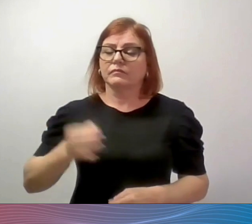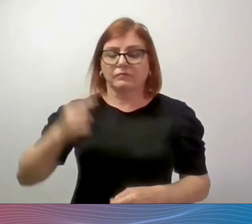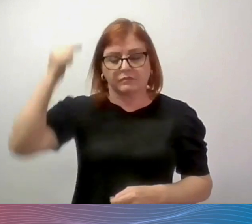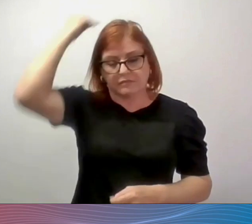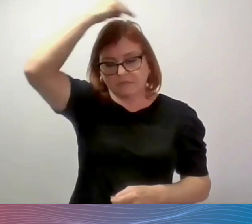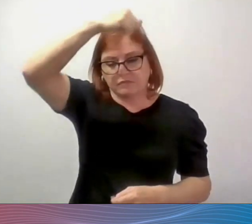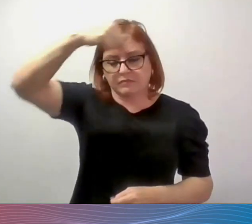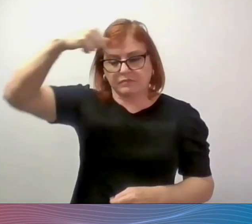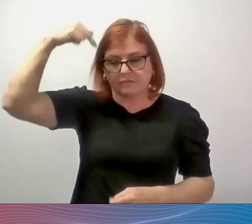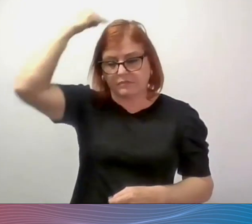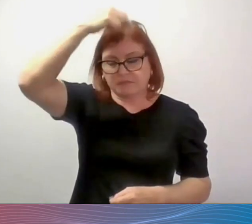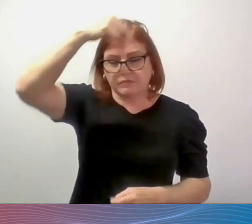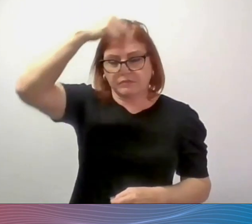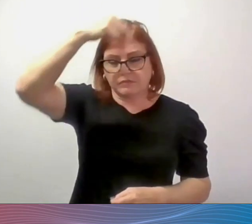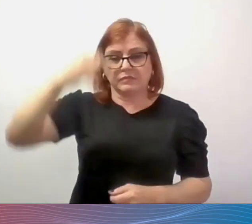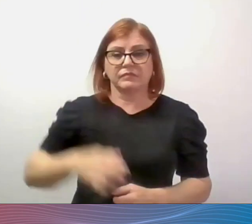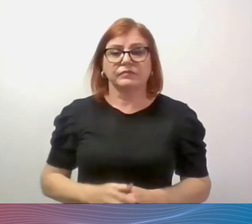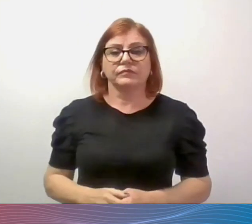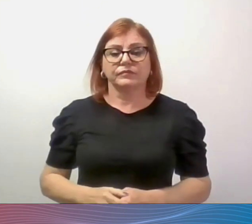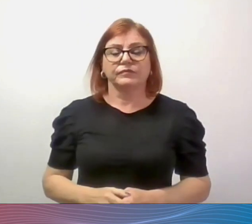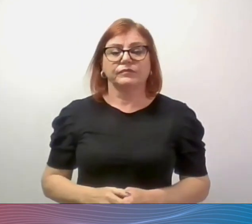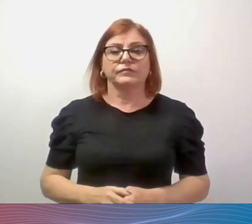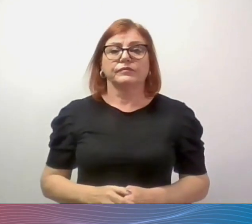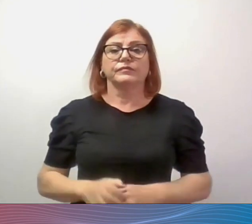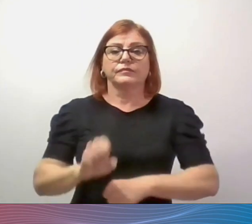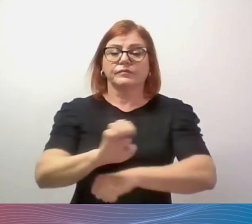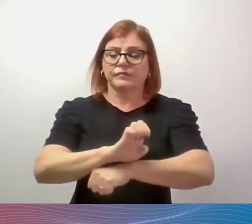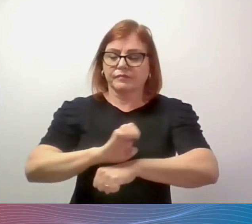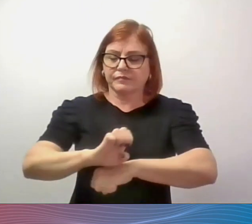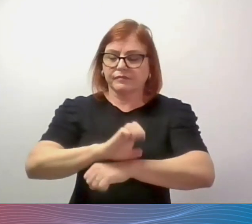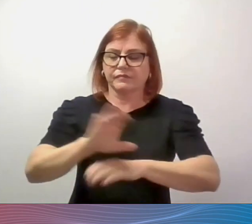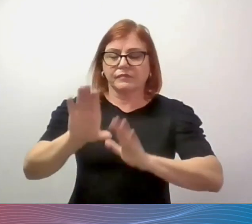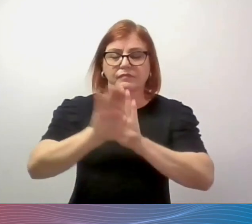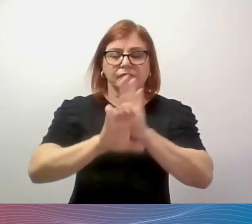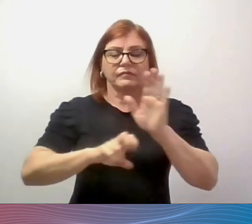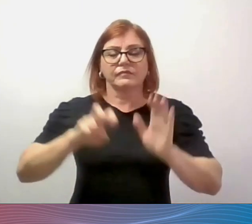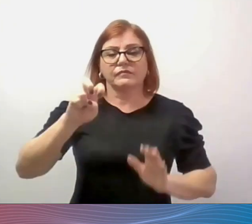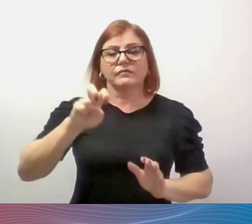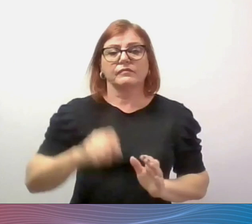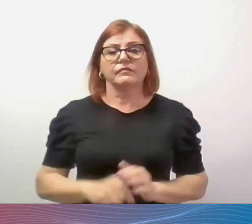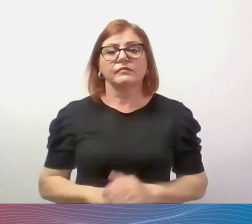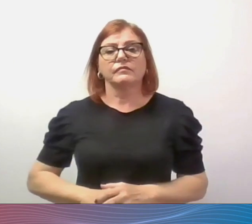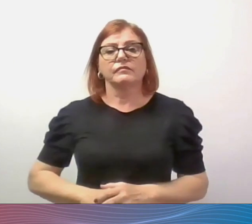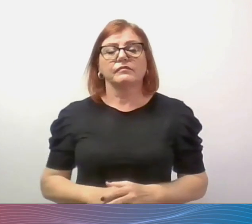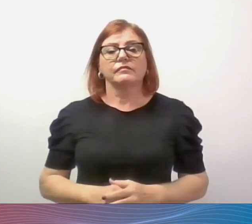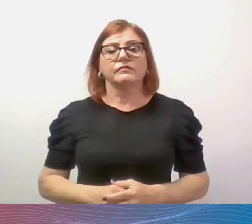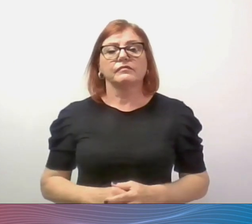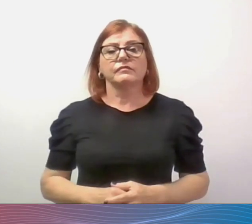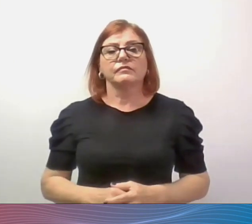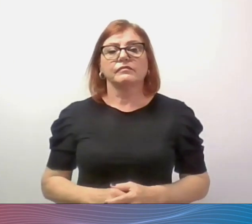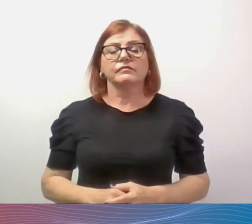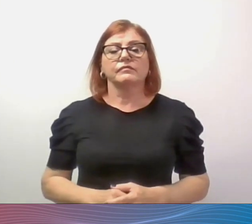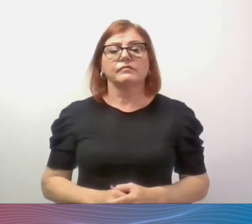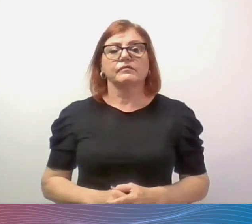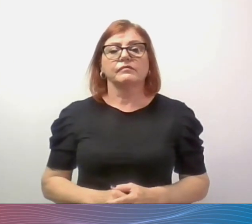Efésios 5. Let's go back to Ephesians 5. Né? Nem sequer se nomeia entre vós como convém a